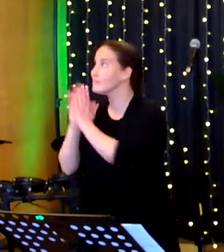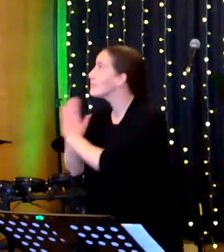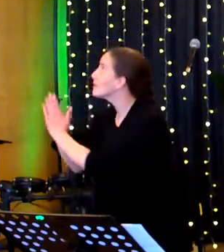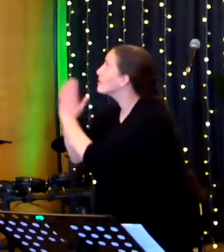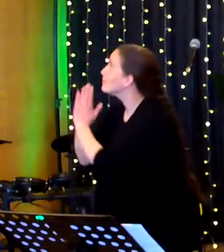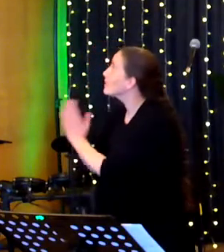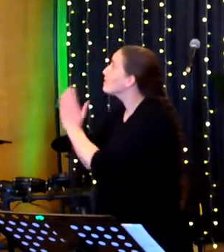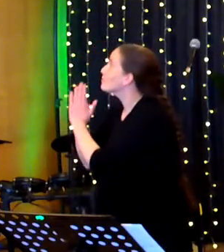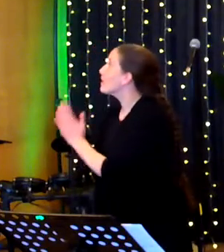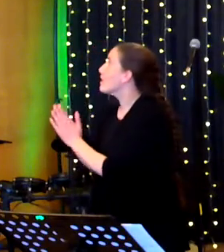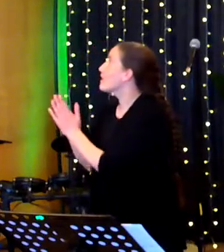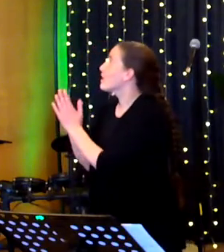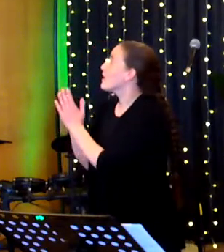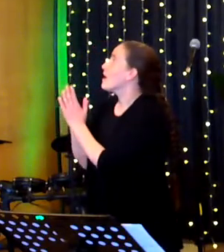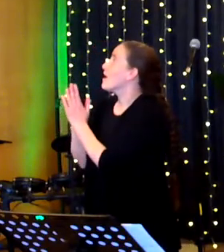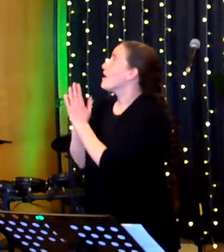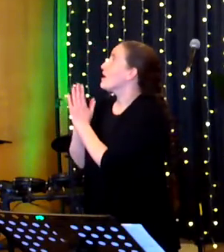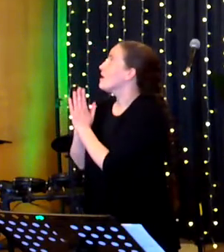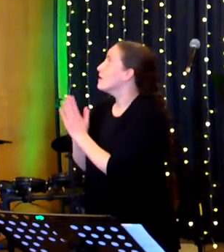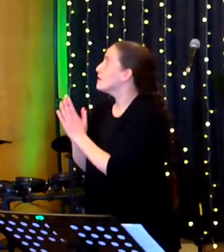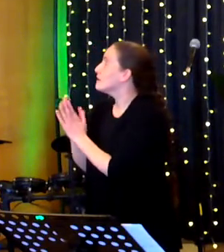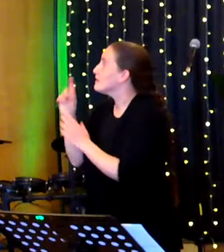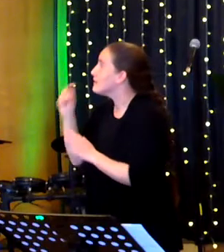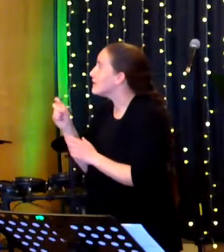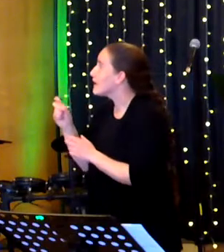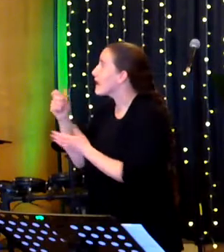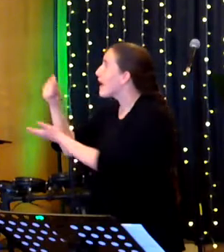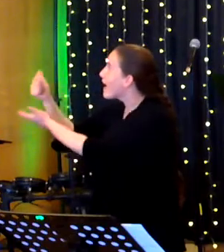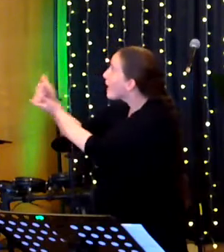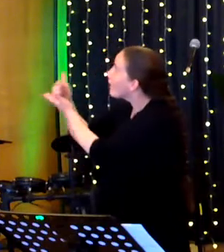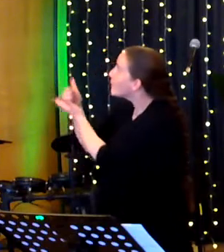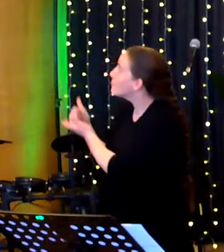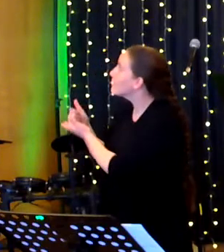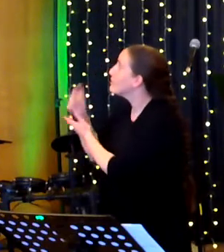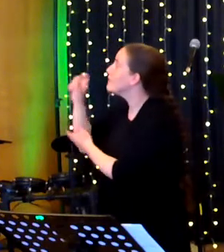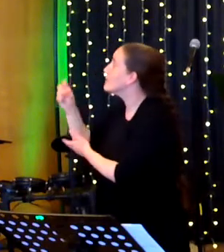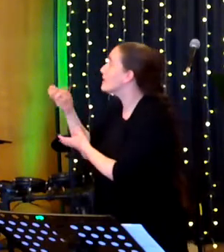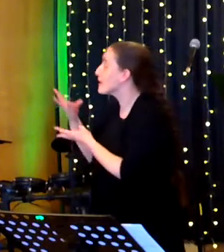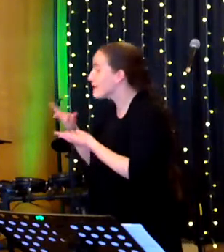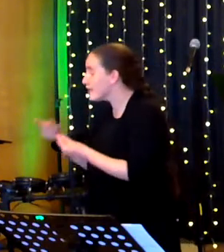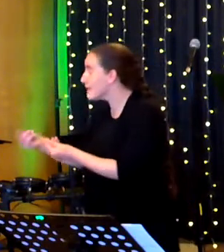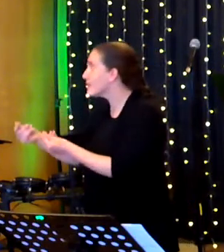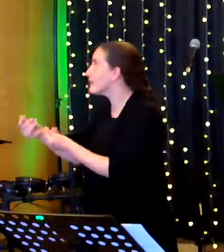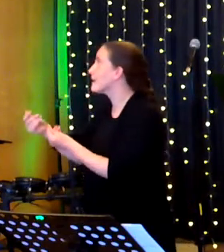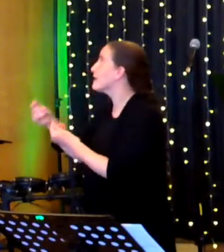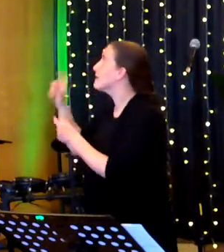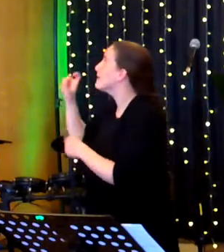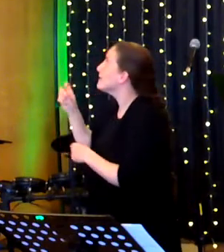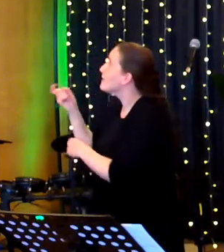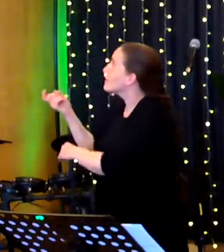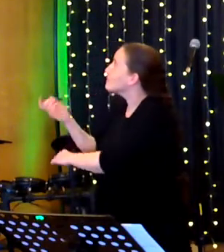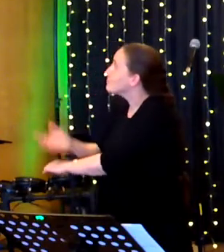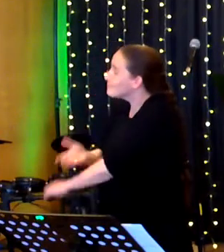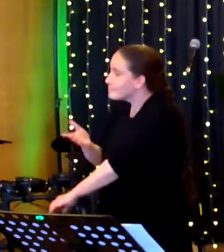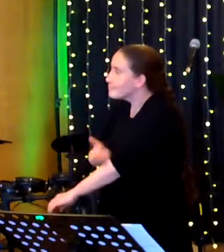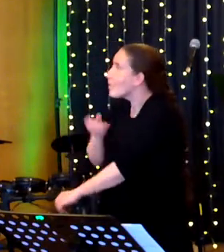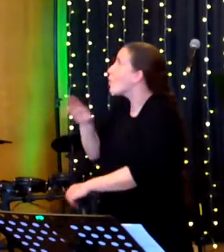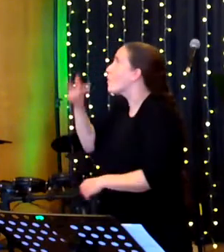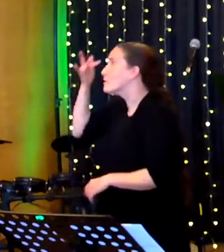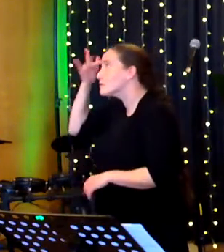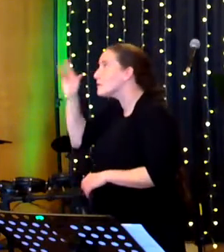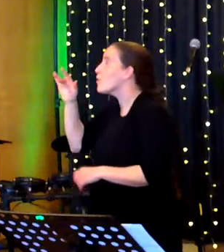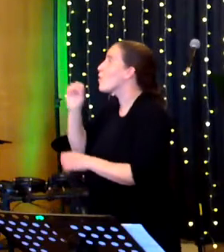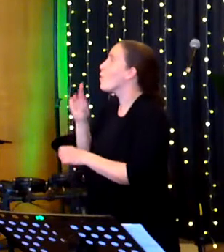asking God to help you or heal you in some area, or if you've been praying for restoration or provision or wisdom